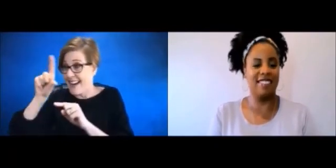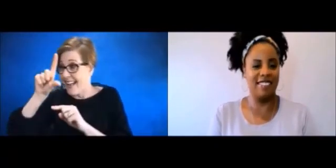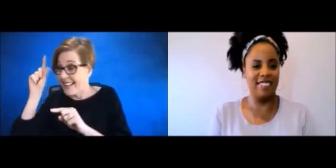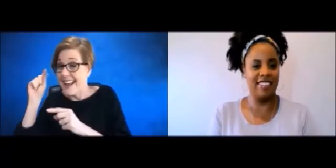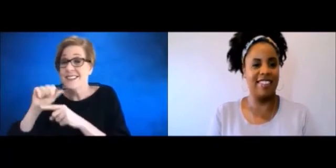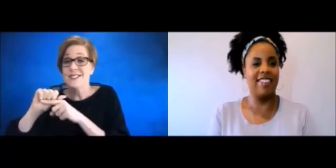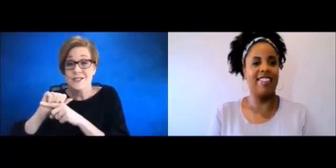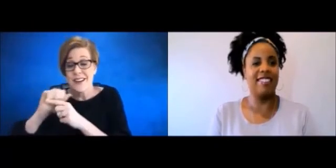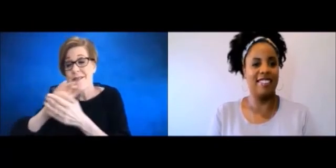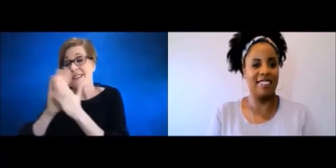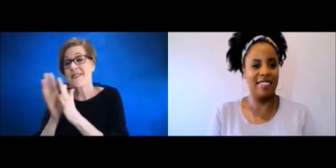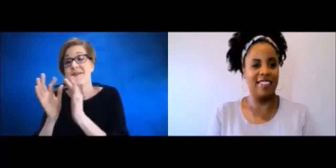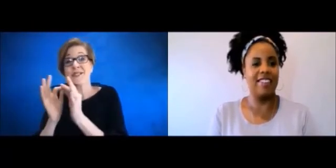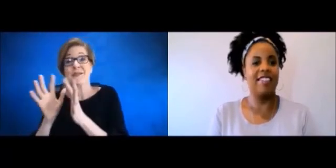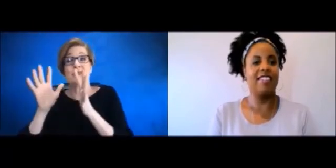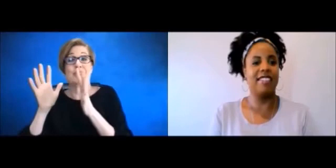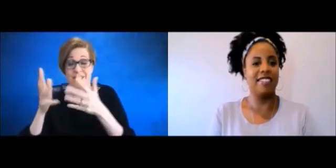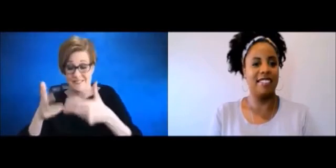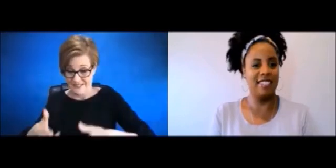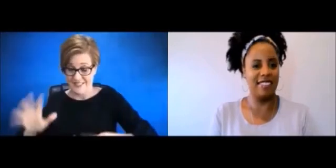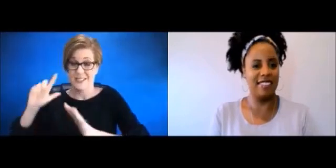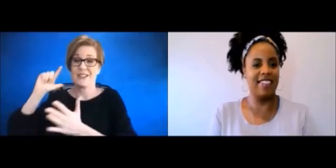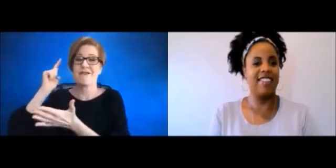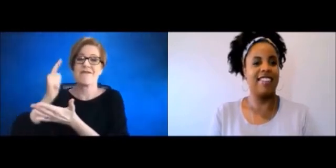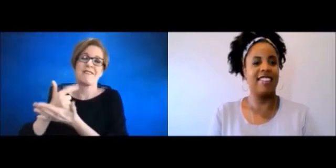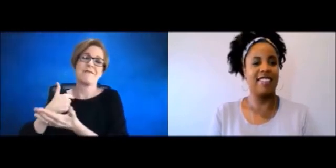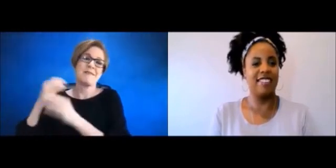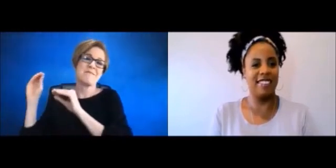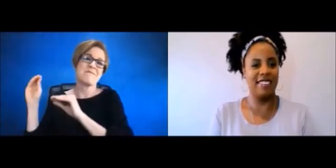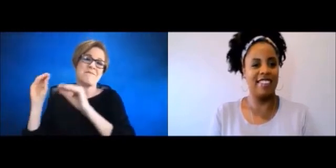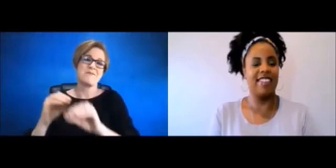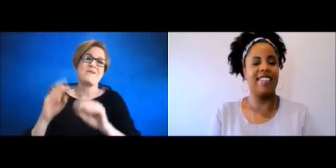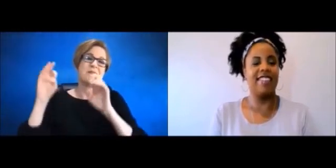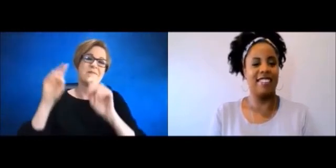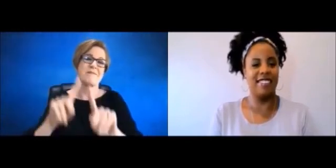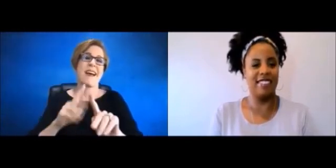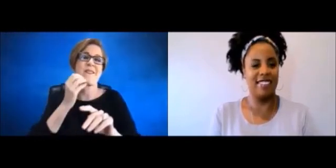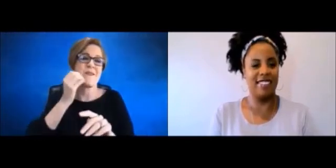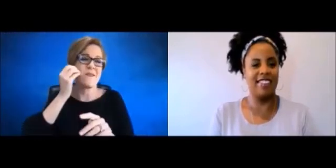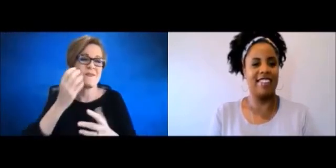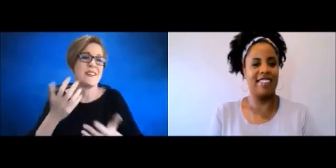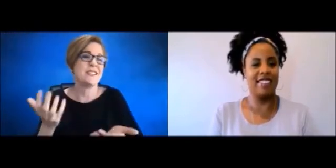I trained as an interpreter at Gallaudet, and when I graduated, I moved back home here to Tucson.